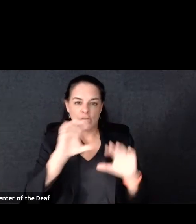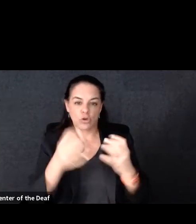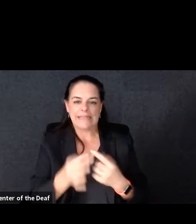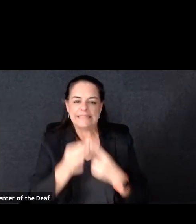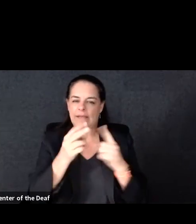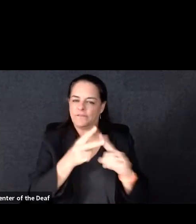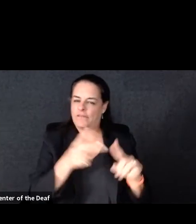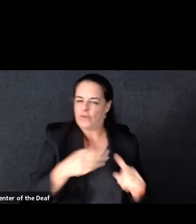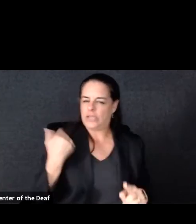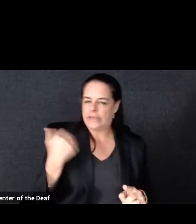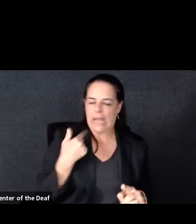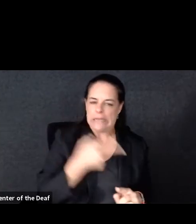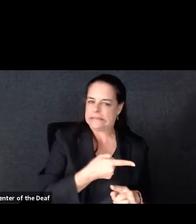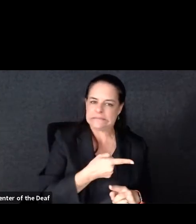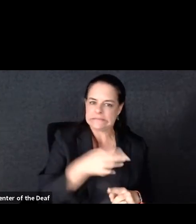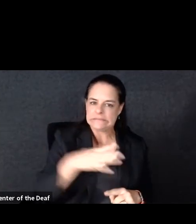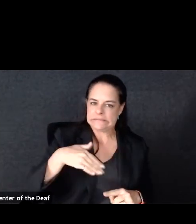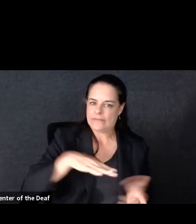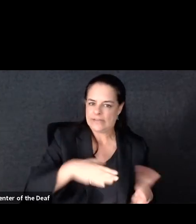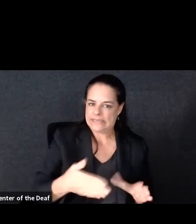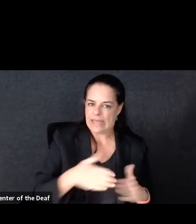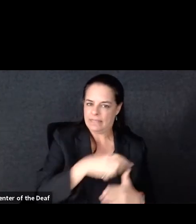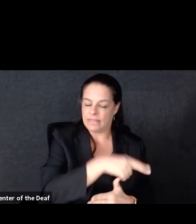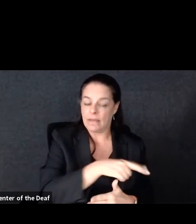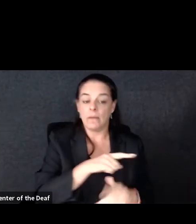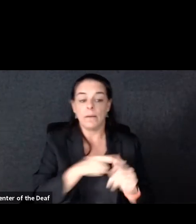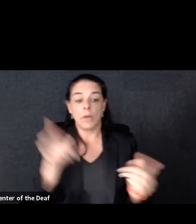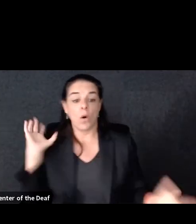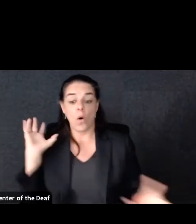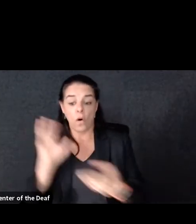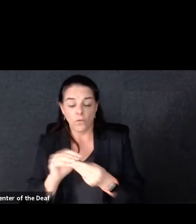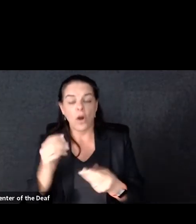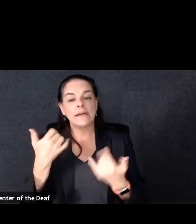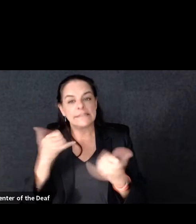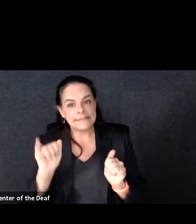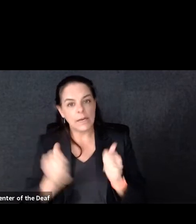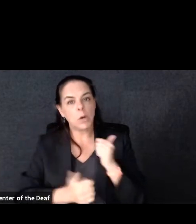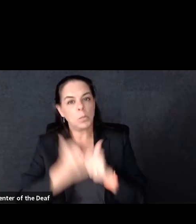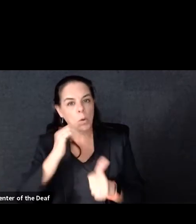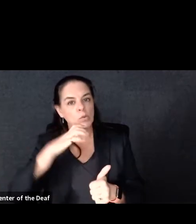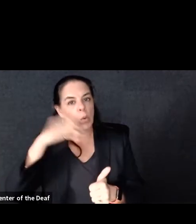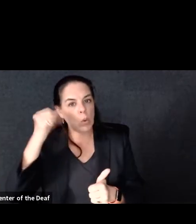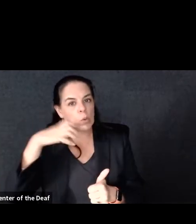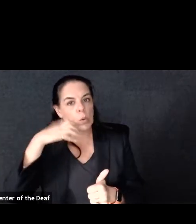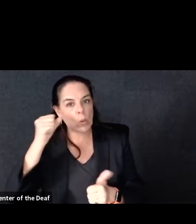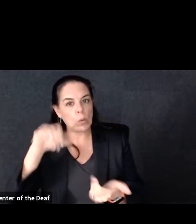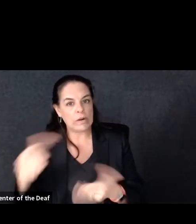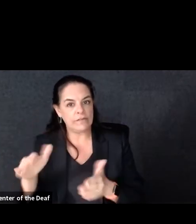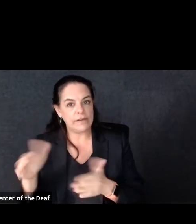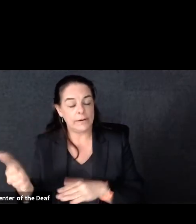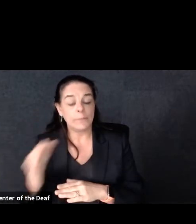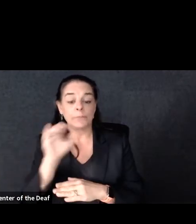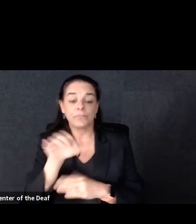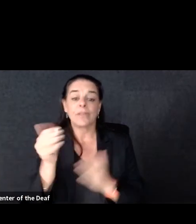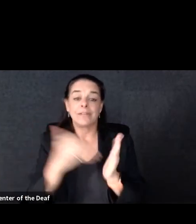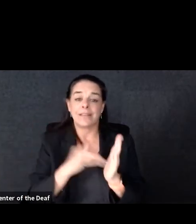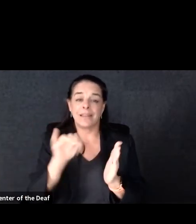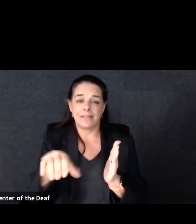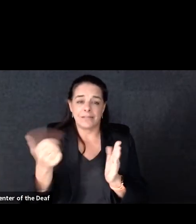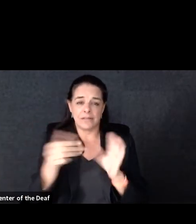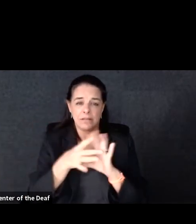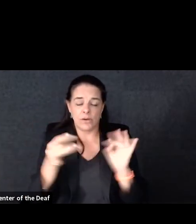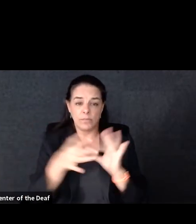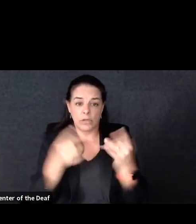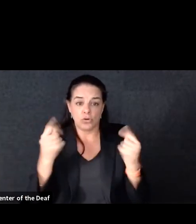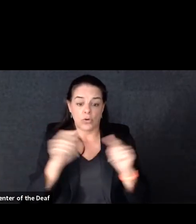groups. But overall, we are still trending older. And that's one of the messages, again, that we continue to try to put